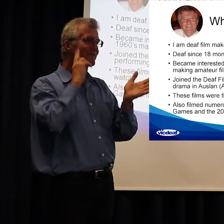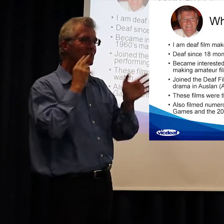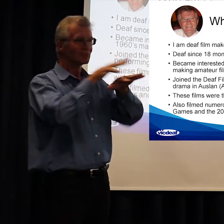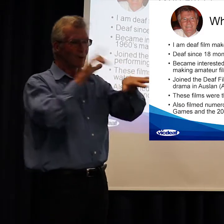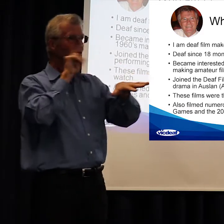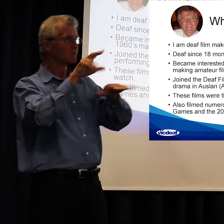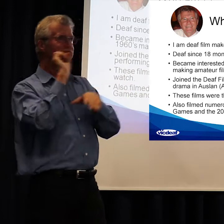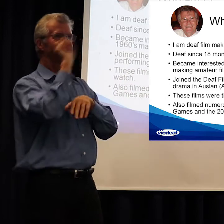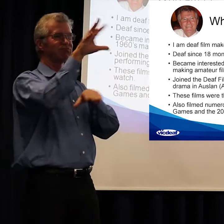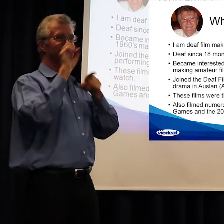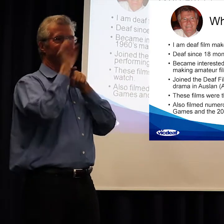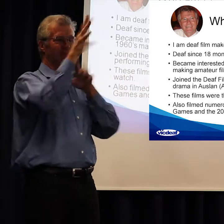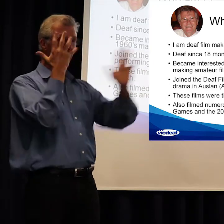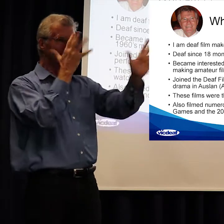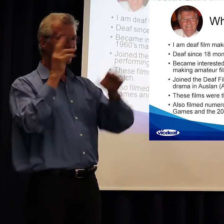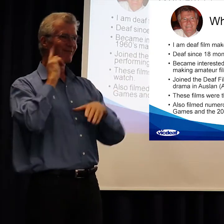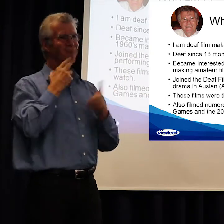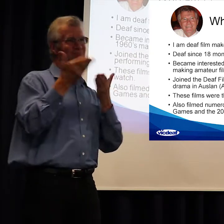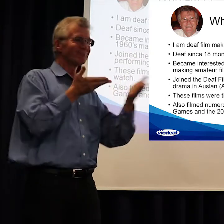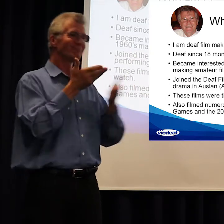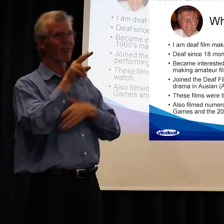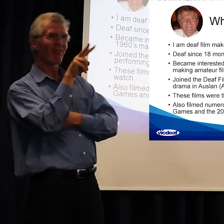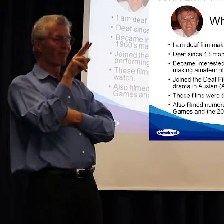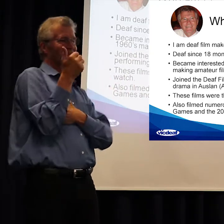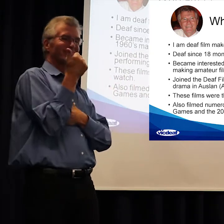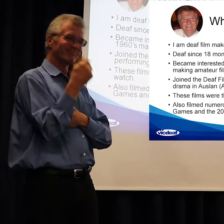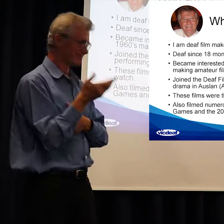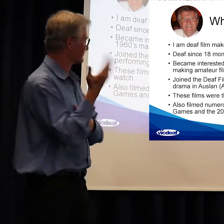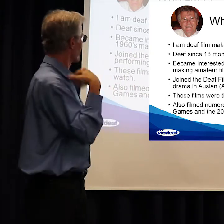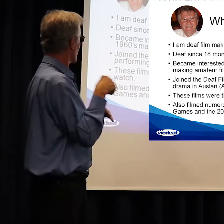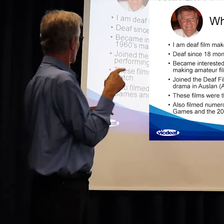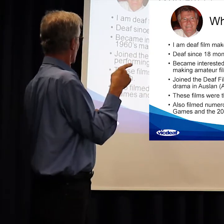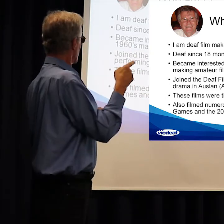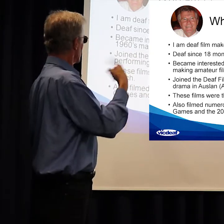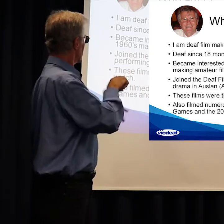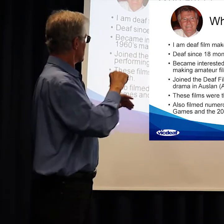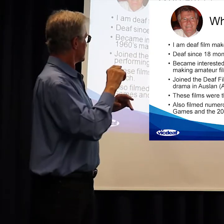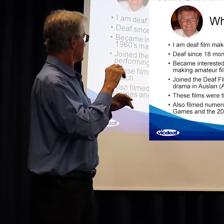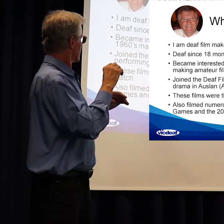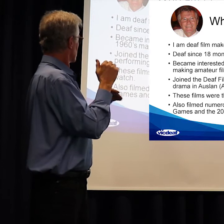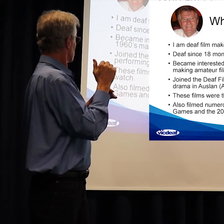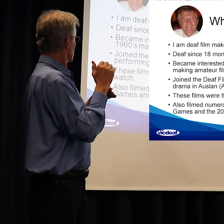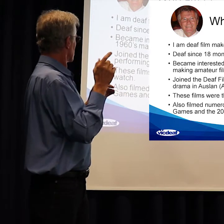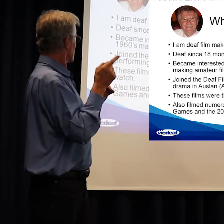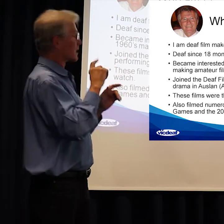shows in halls, and we'd also show the films in halls, so a lot of people enjoyed that.